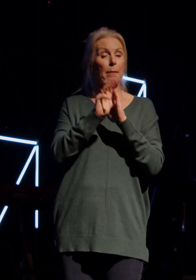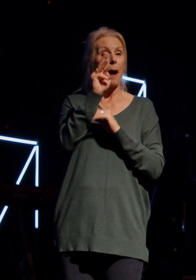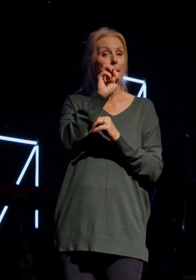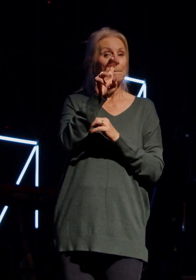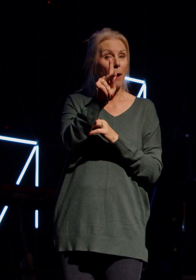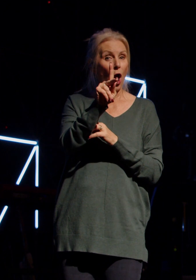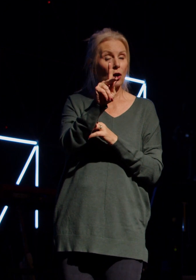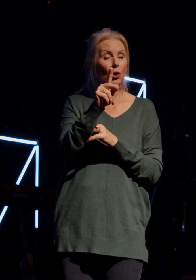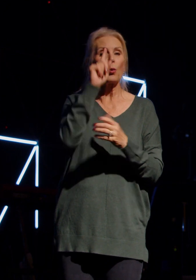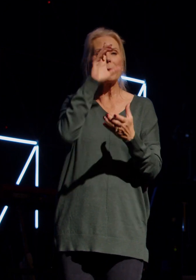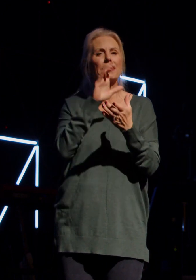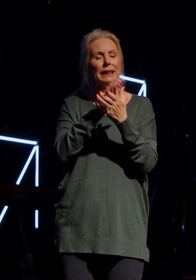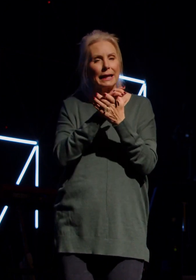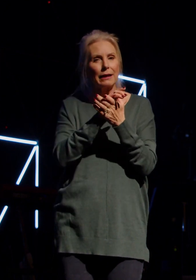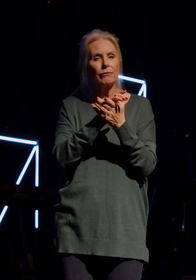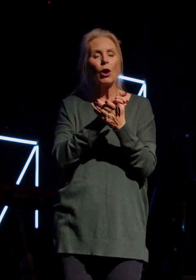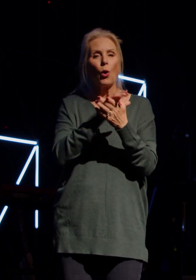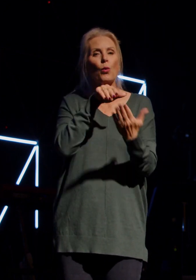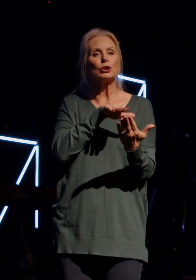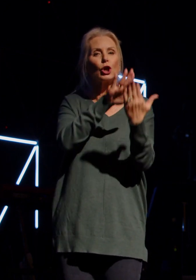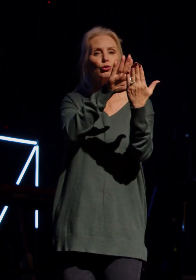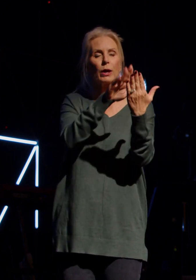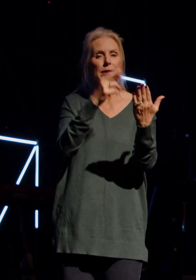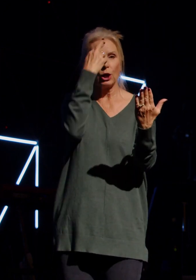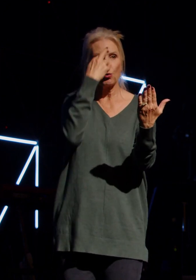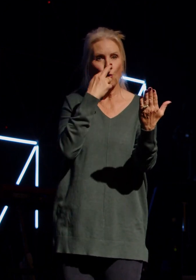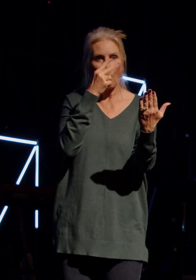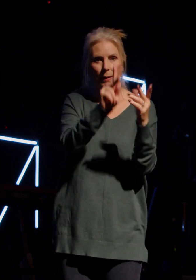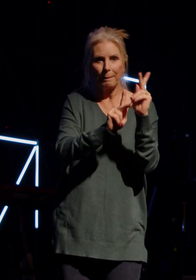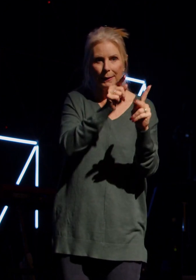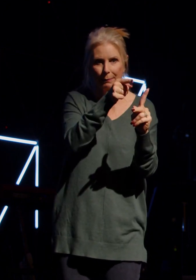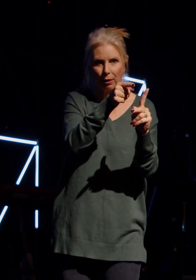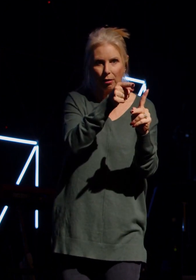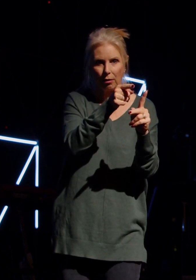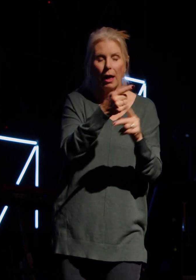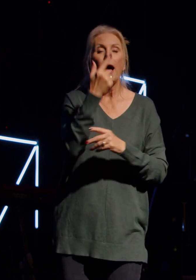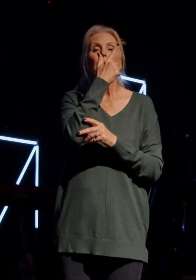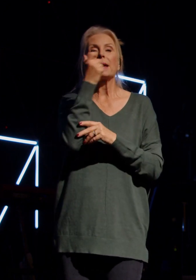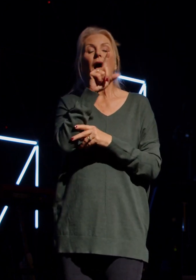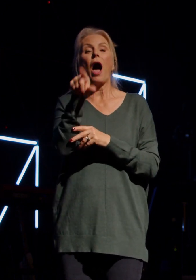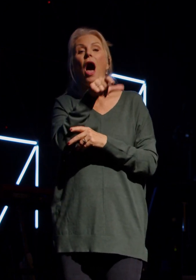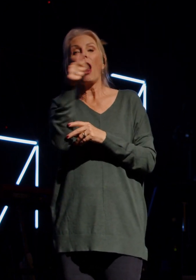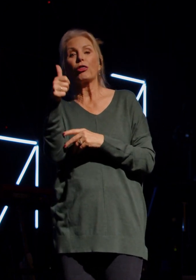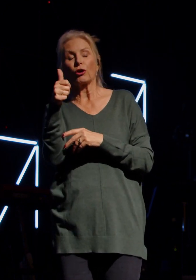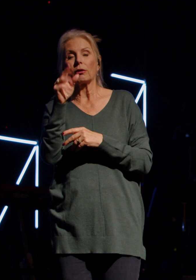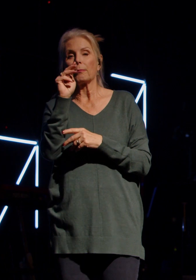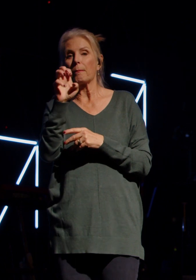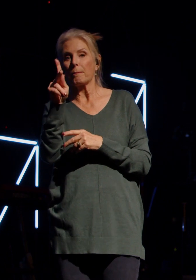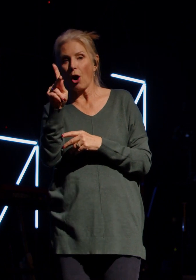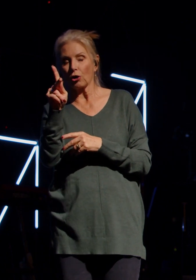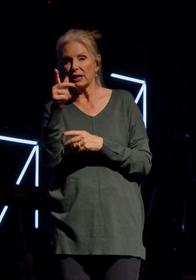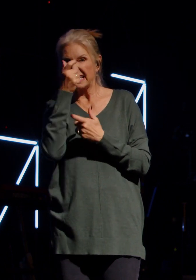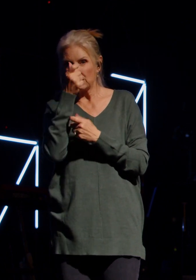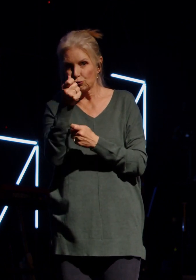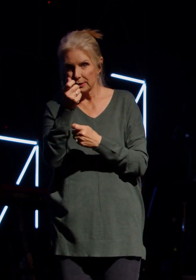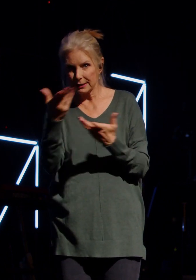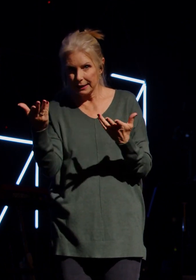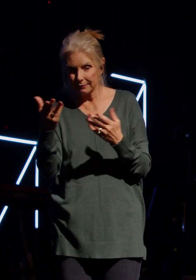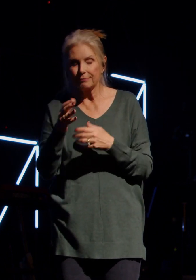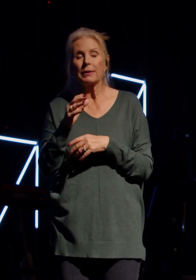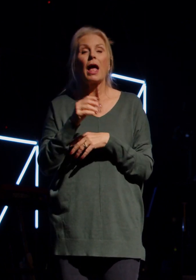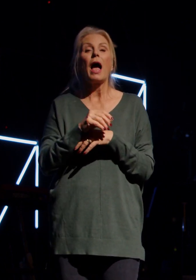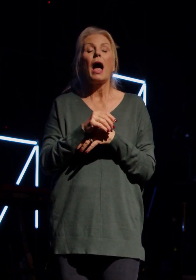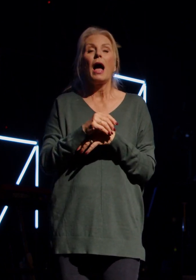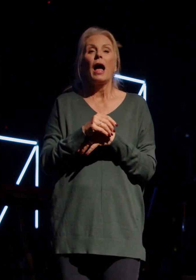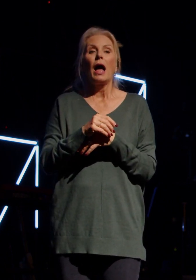written to the Romans because that's where Mark was. Now, another thing about Mark, of just